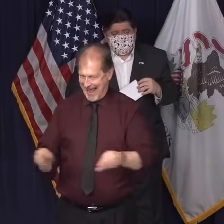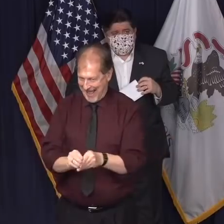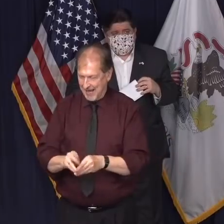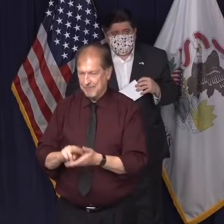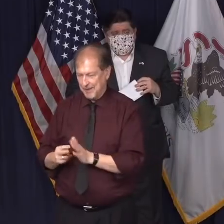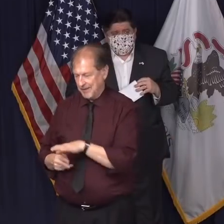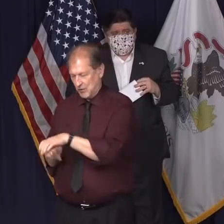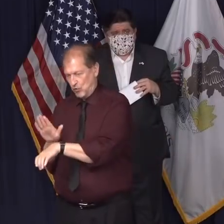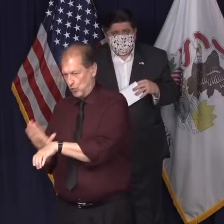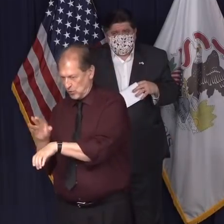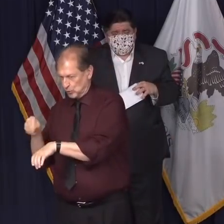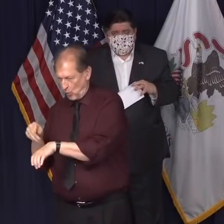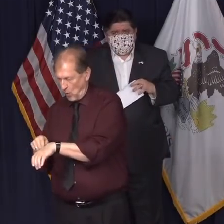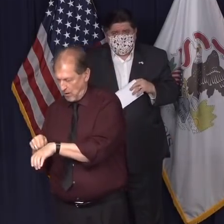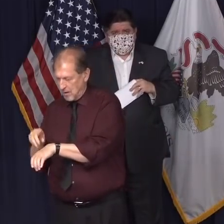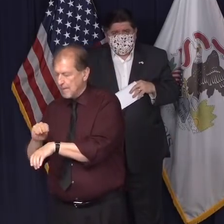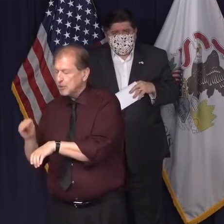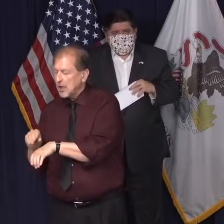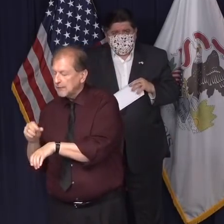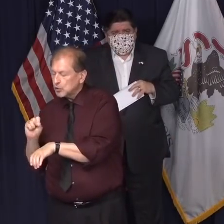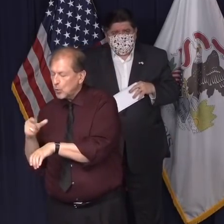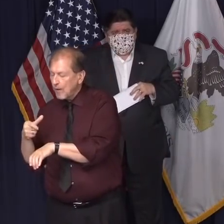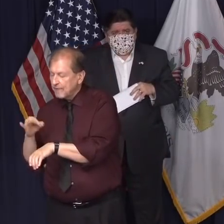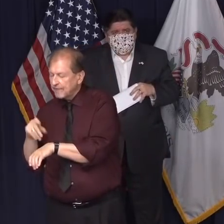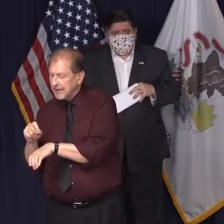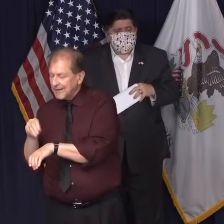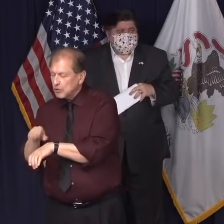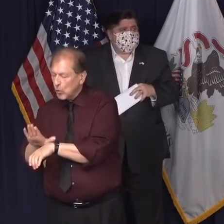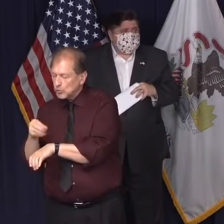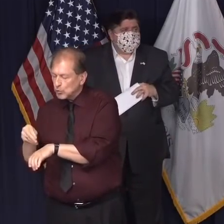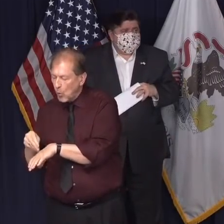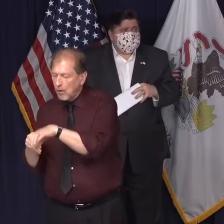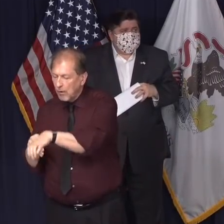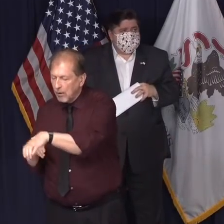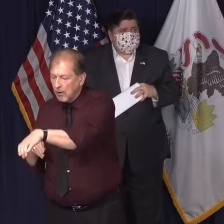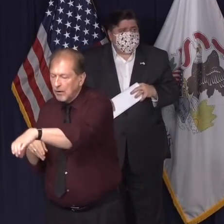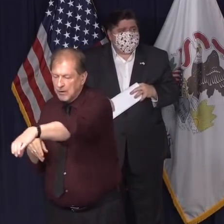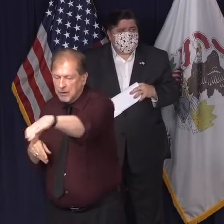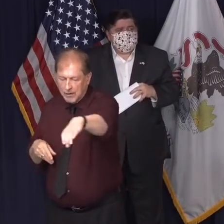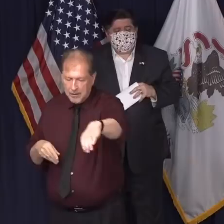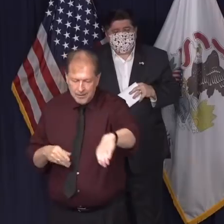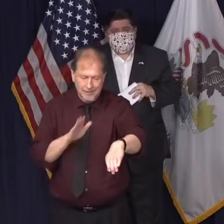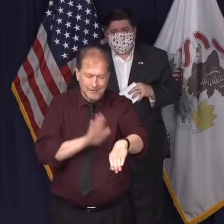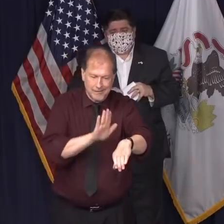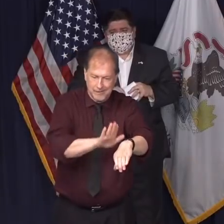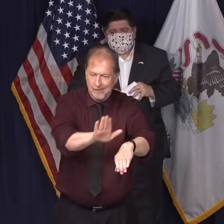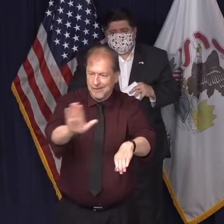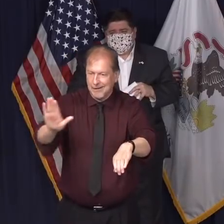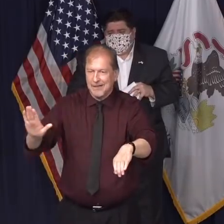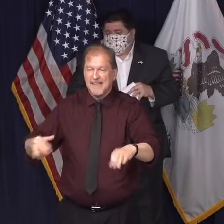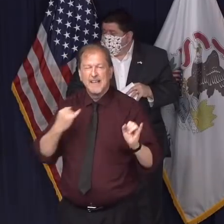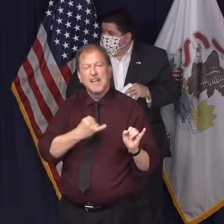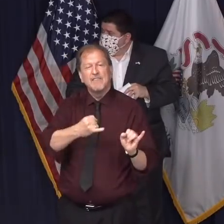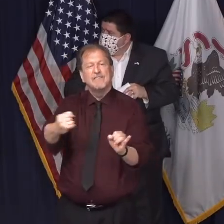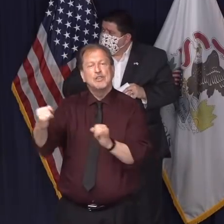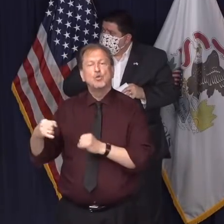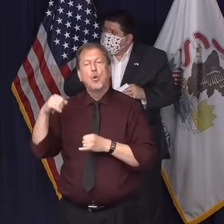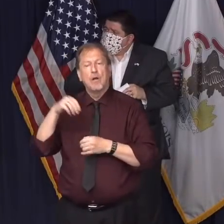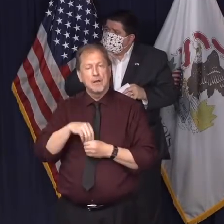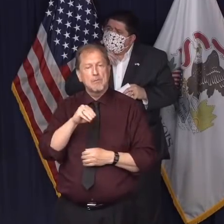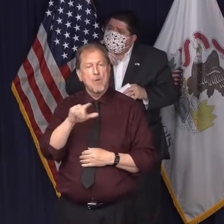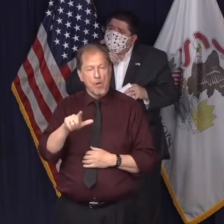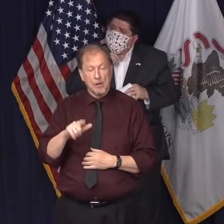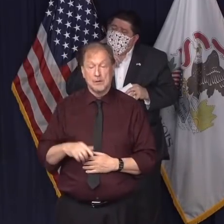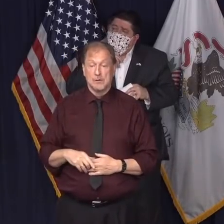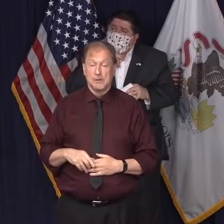are prescribed, or the guidance, I should say, the guidance that is prescribed for individual businesses, whether